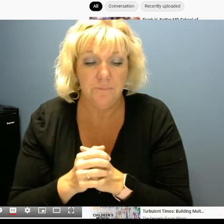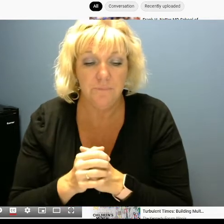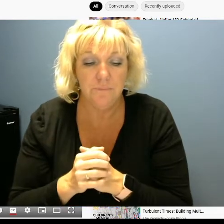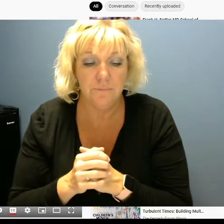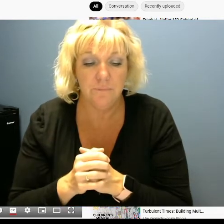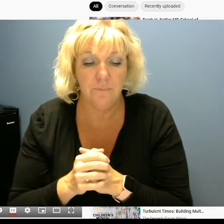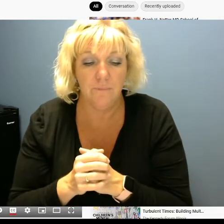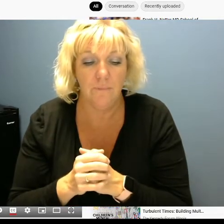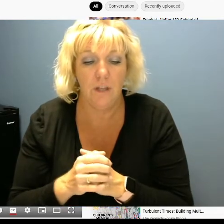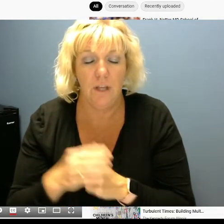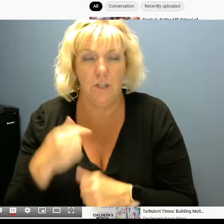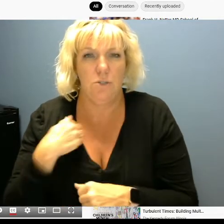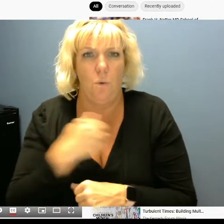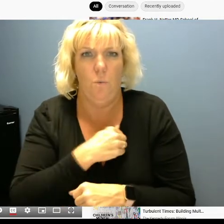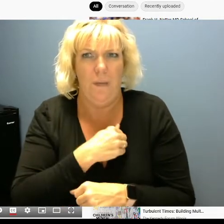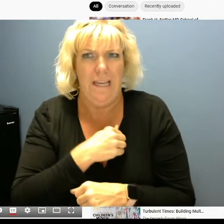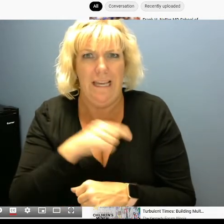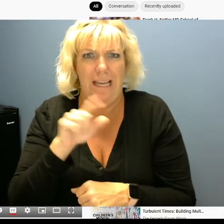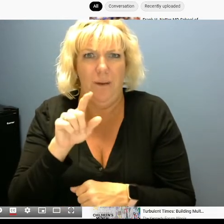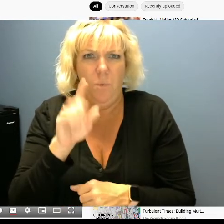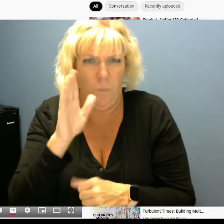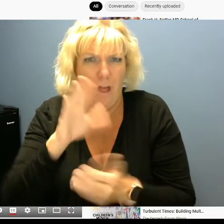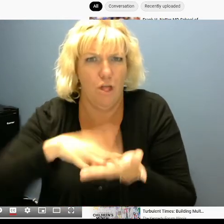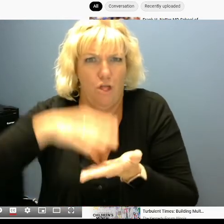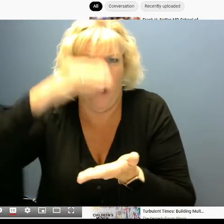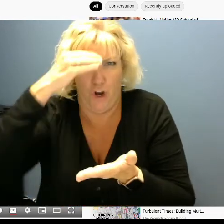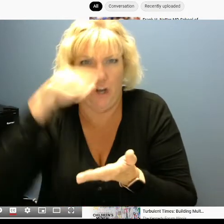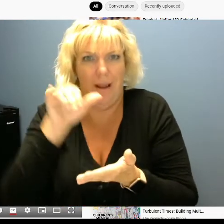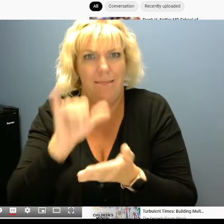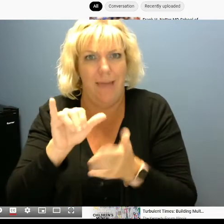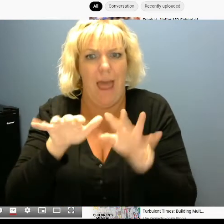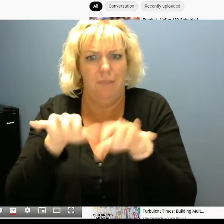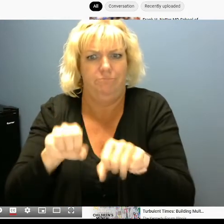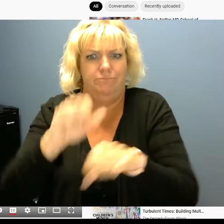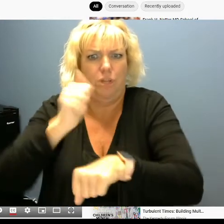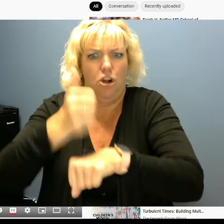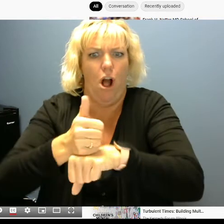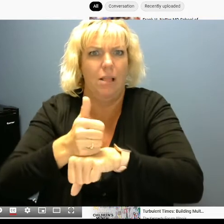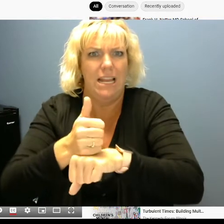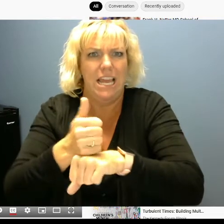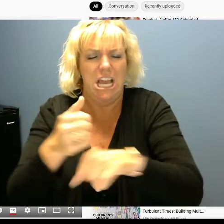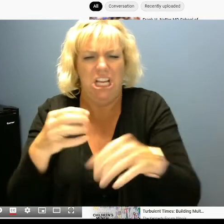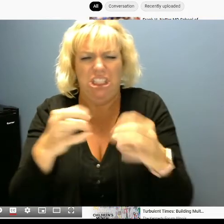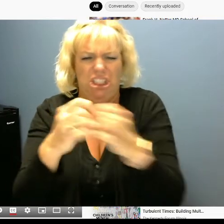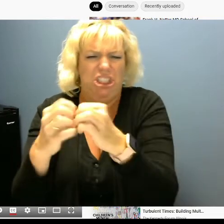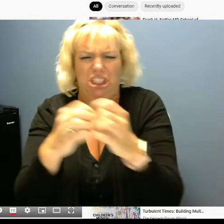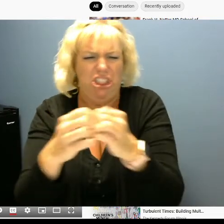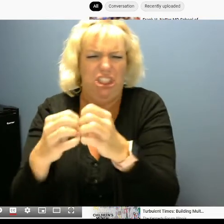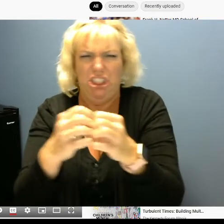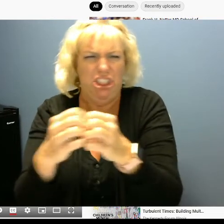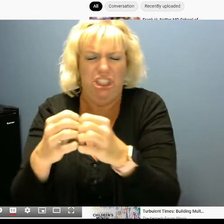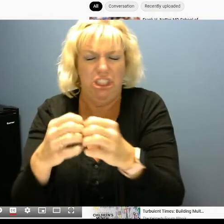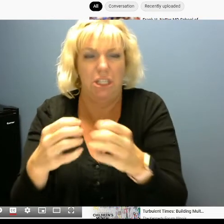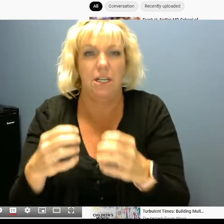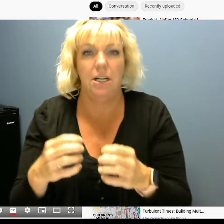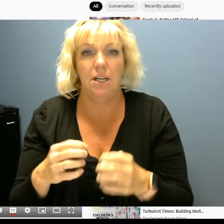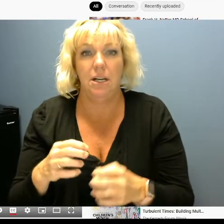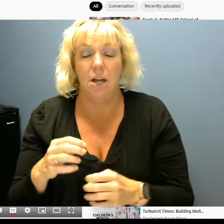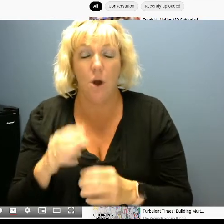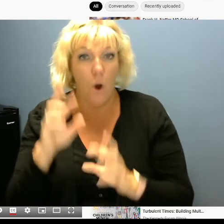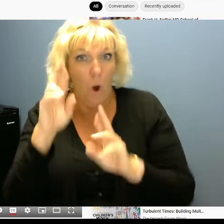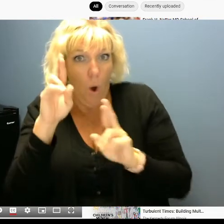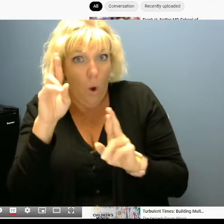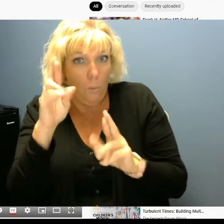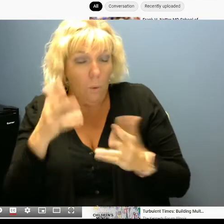just again, how kind of tenuous this is in terms of getting this colony established. They're hoping to find gold. They're not going to find gold, but they're